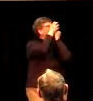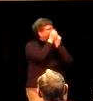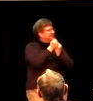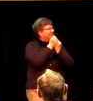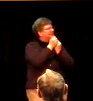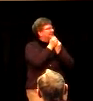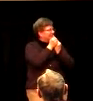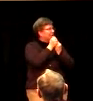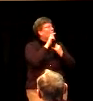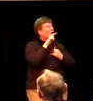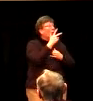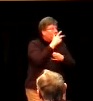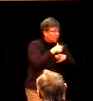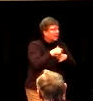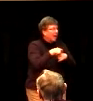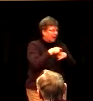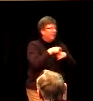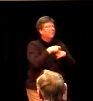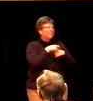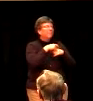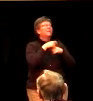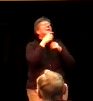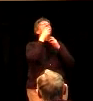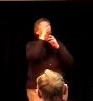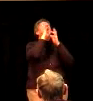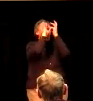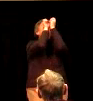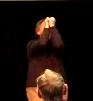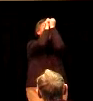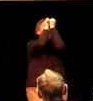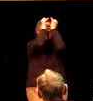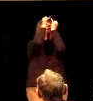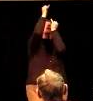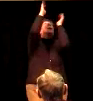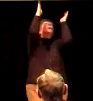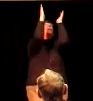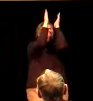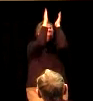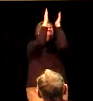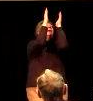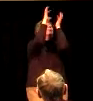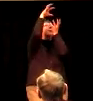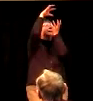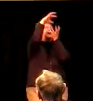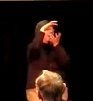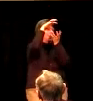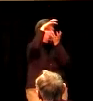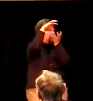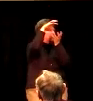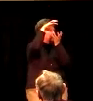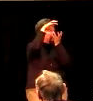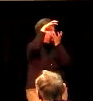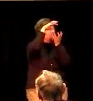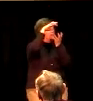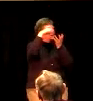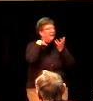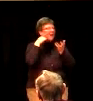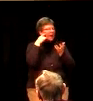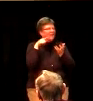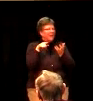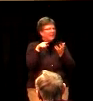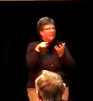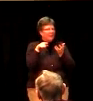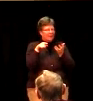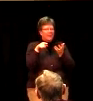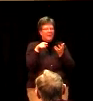The third time, it actually released a little air and went down. And then he managed to get it and I think he probably just